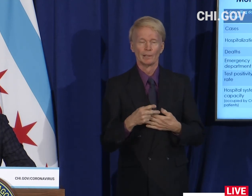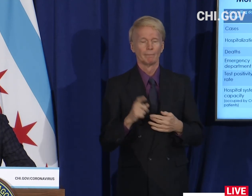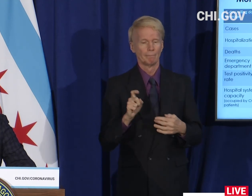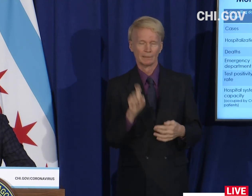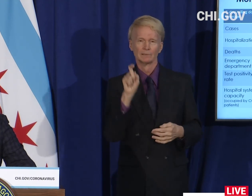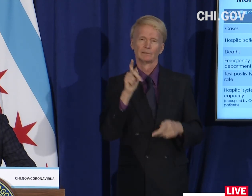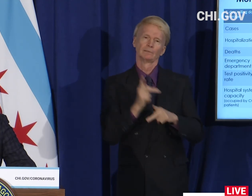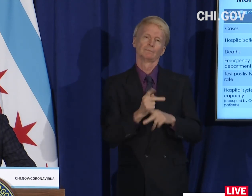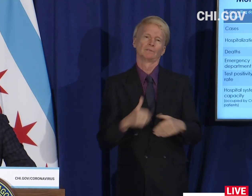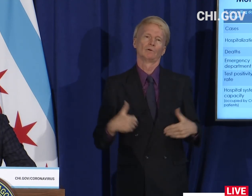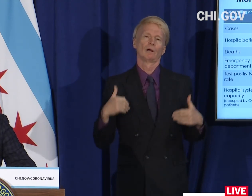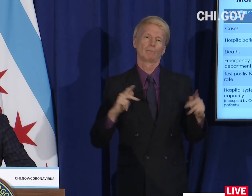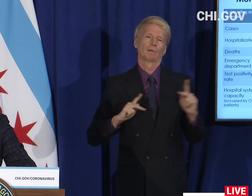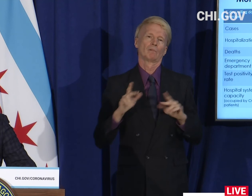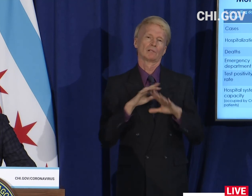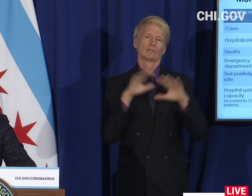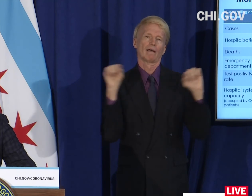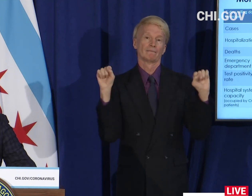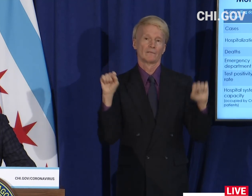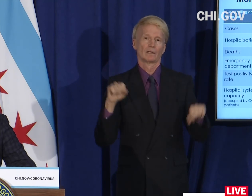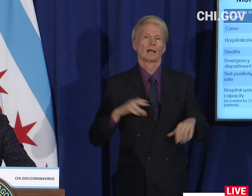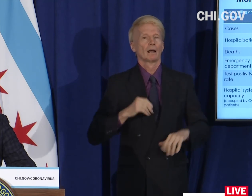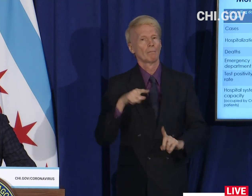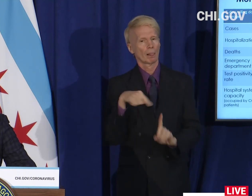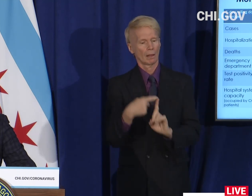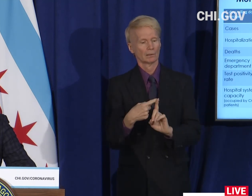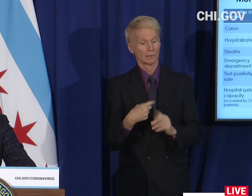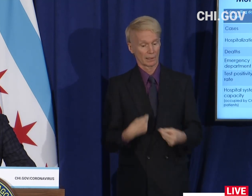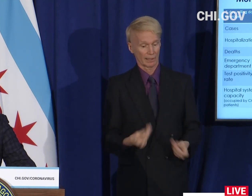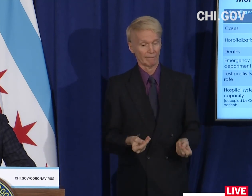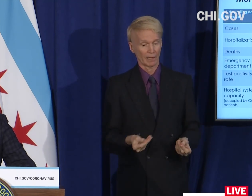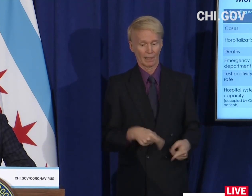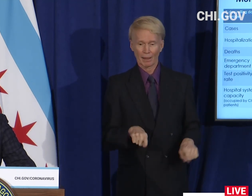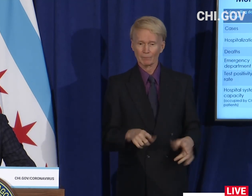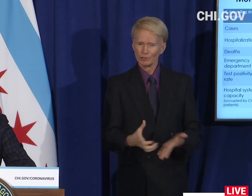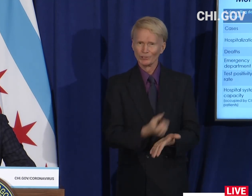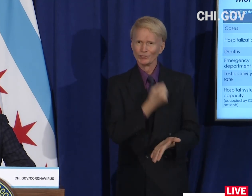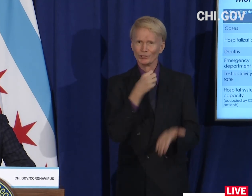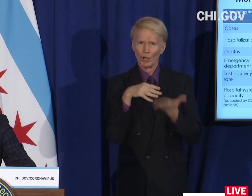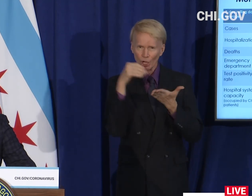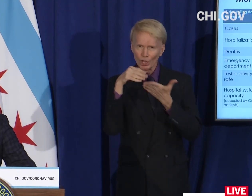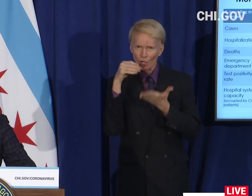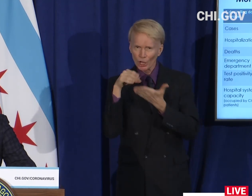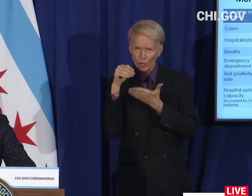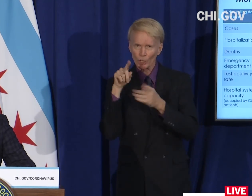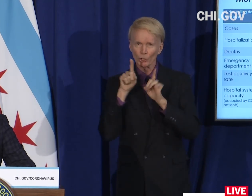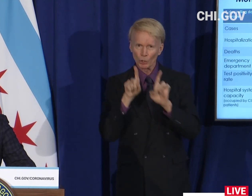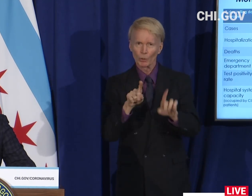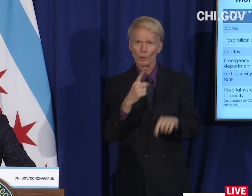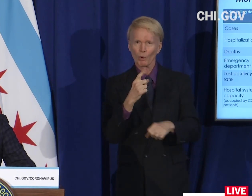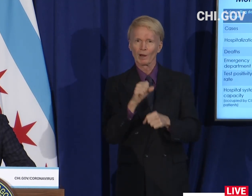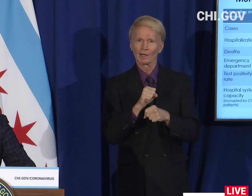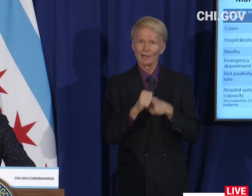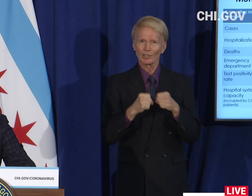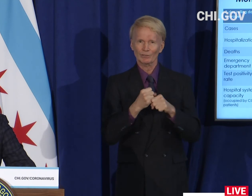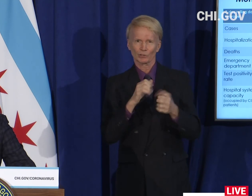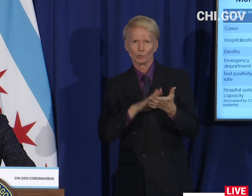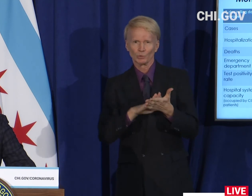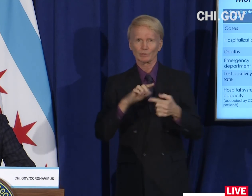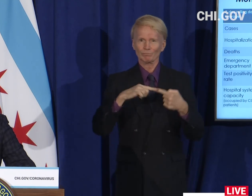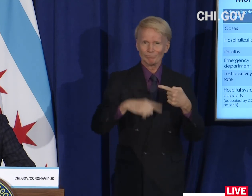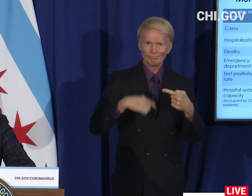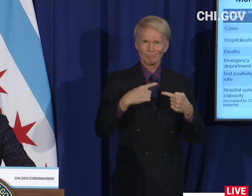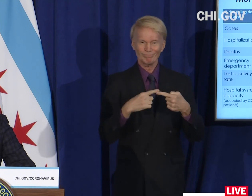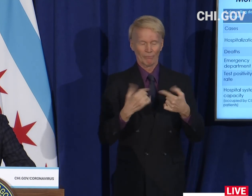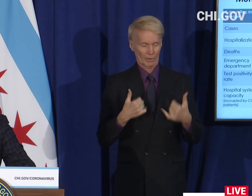people safe, but making sure that they also have the ability to learn in the school year. And we're concerned about what we've seen